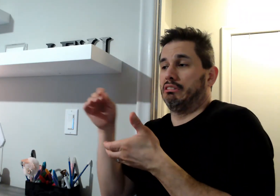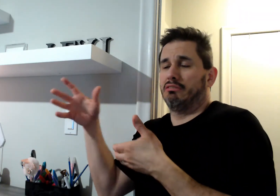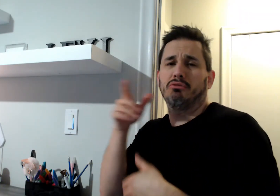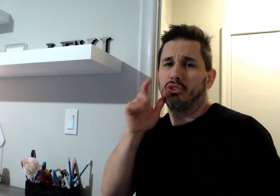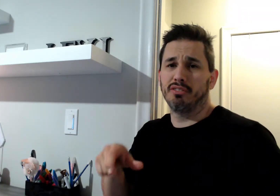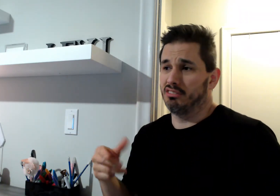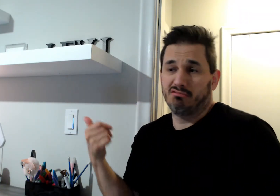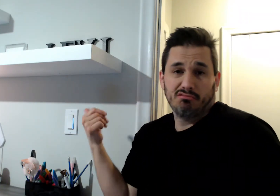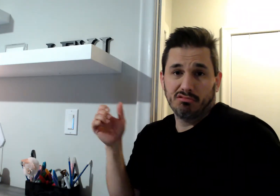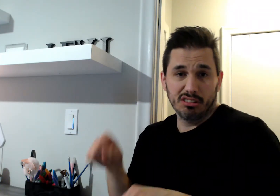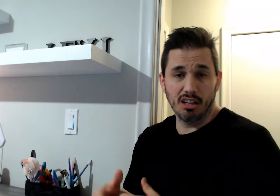connect it to her phone.